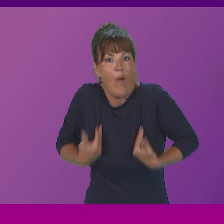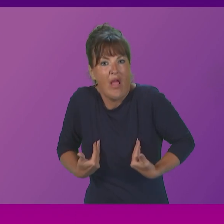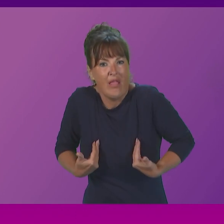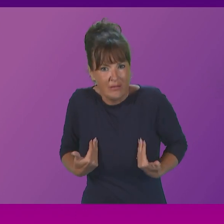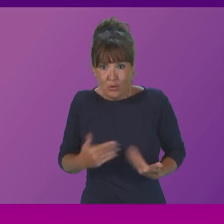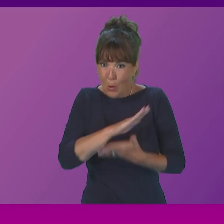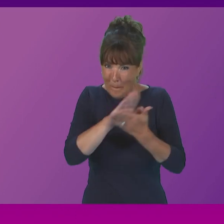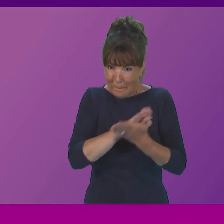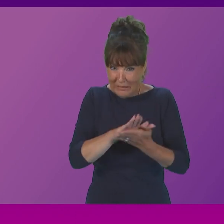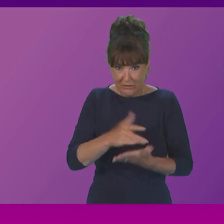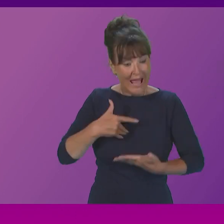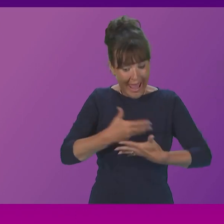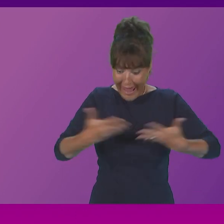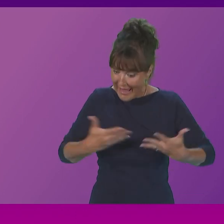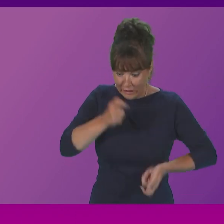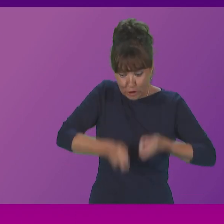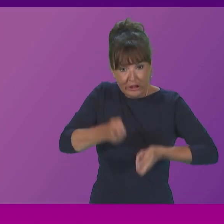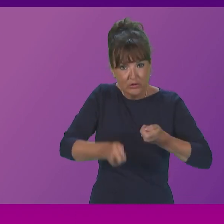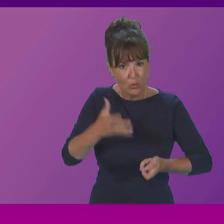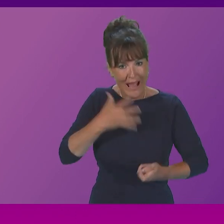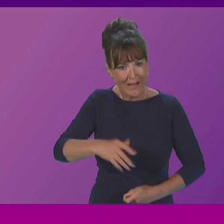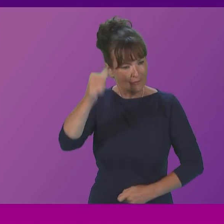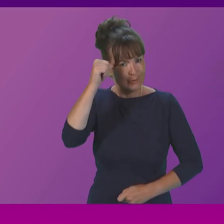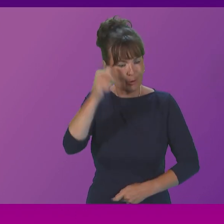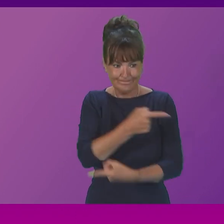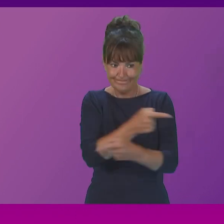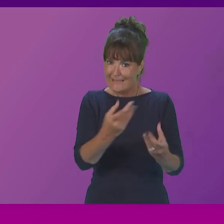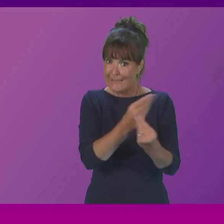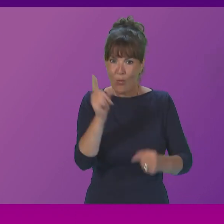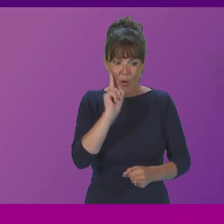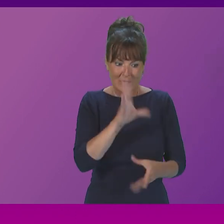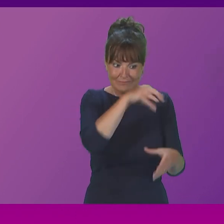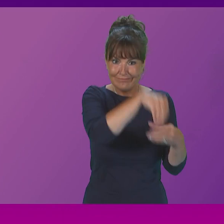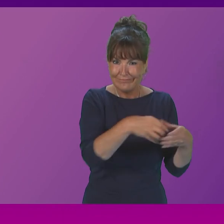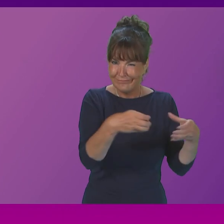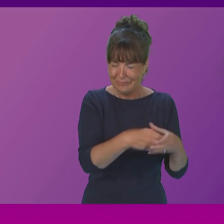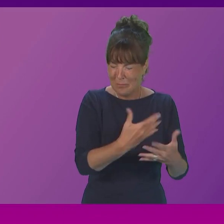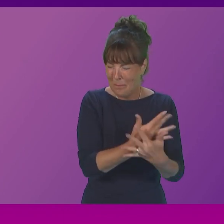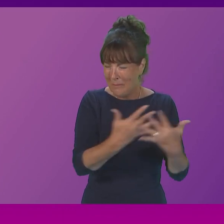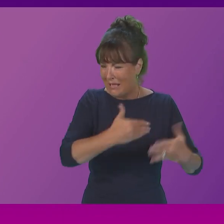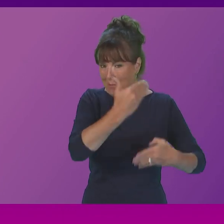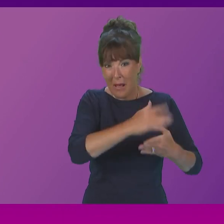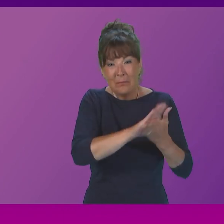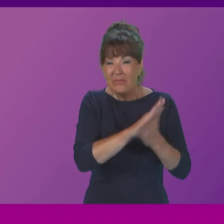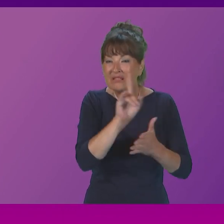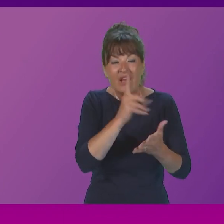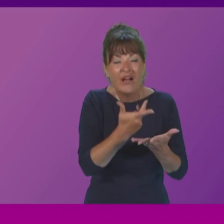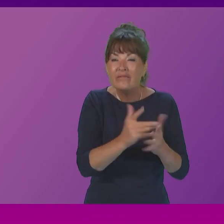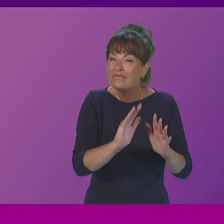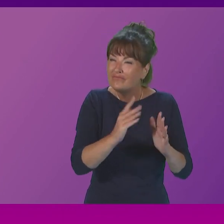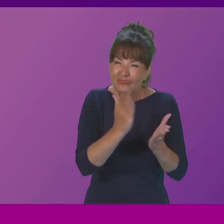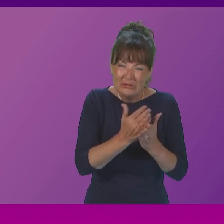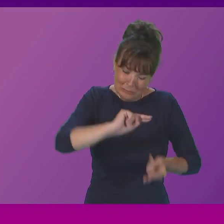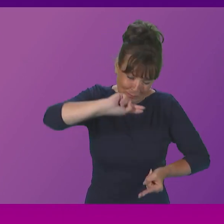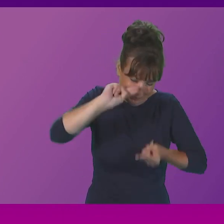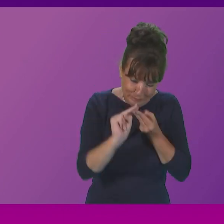respond understanding that there are women specifically in certain groups that have the least power, and we have to be able to focus